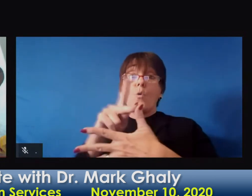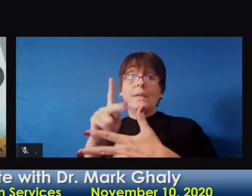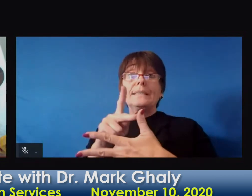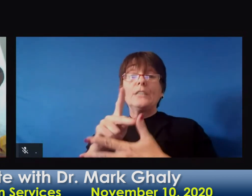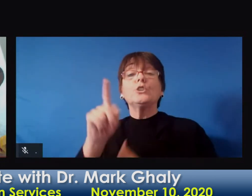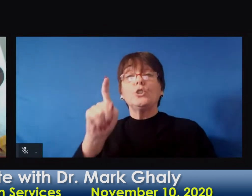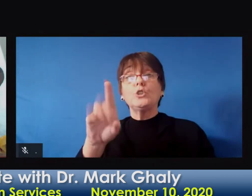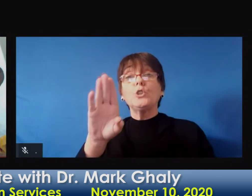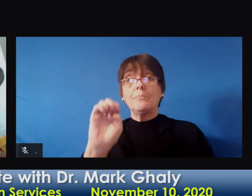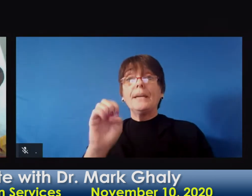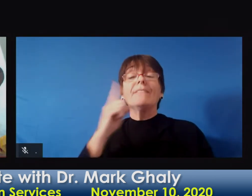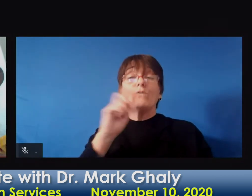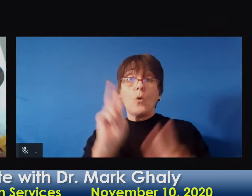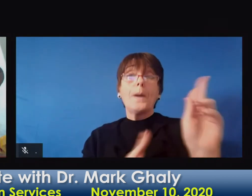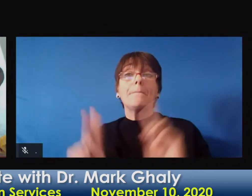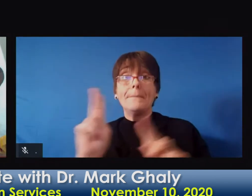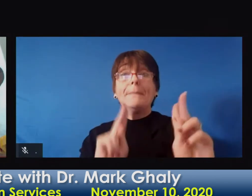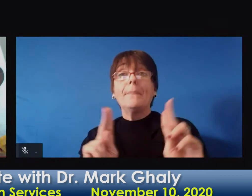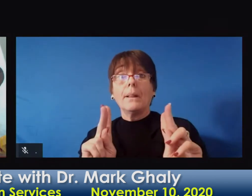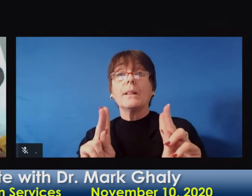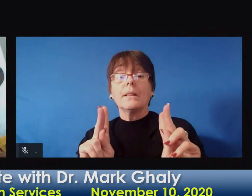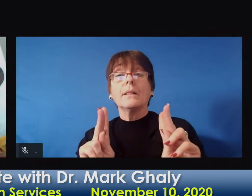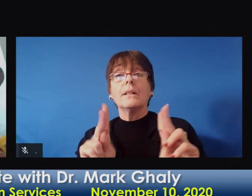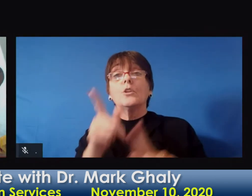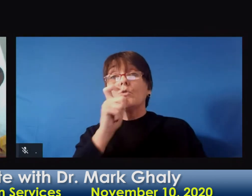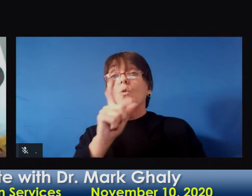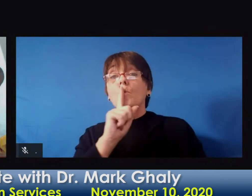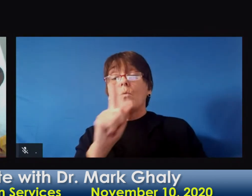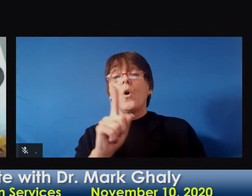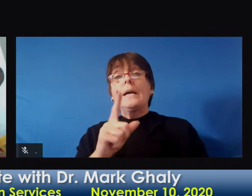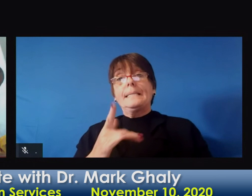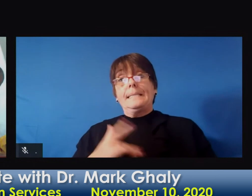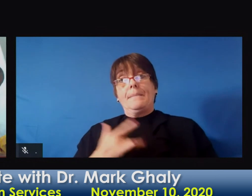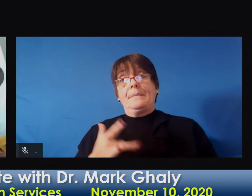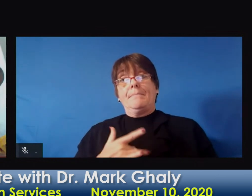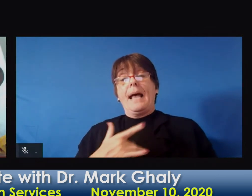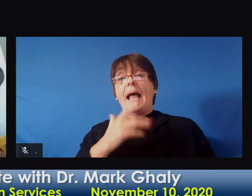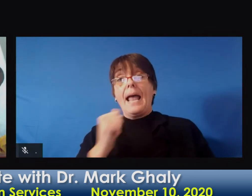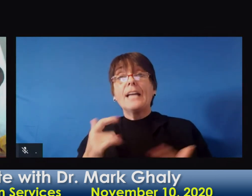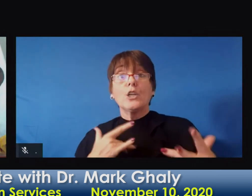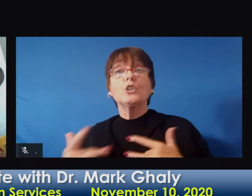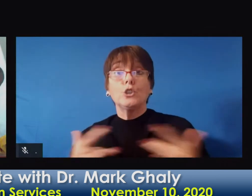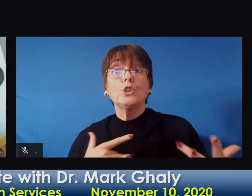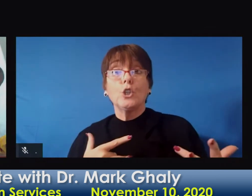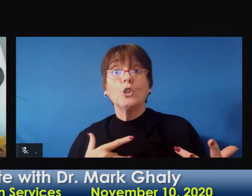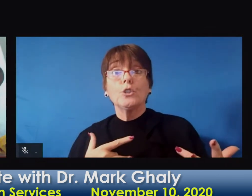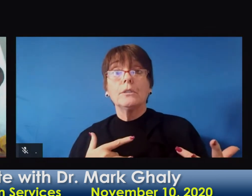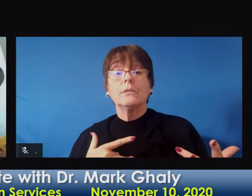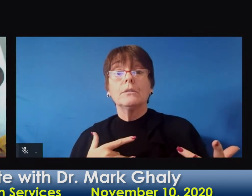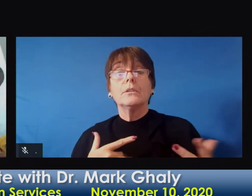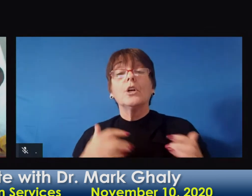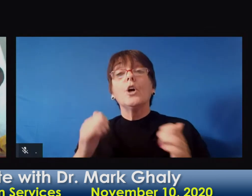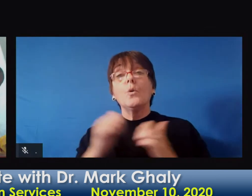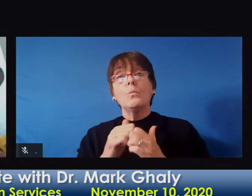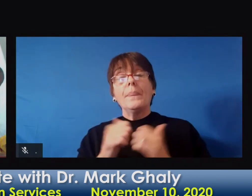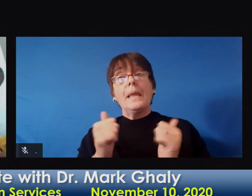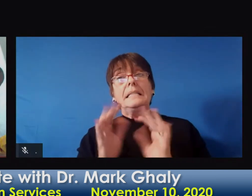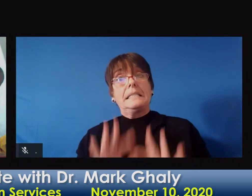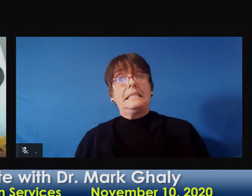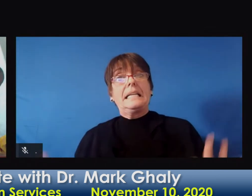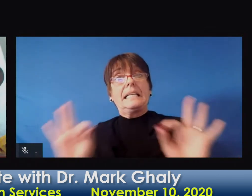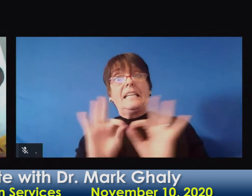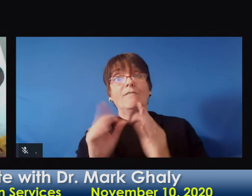be for individuals who are symptomatic and concerned with a significant